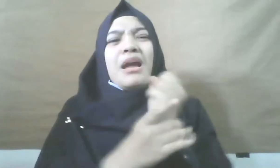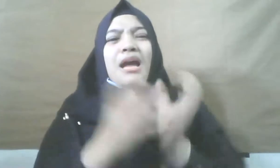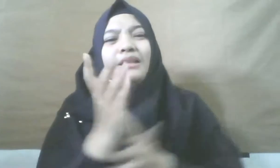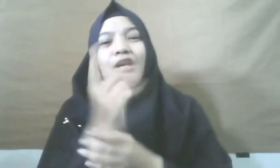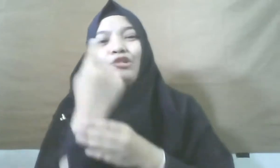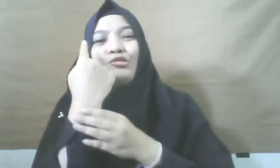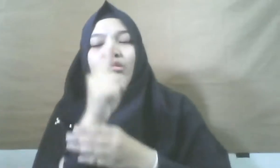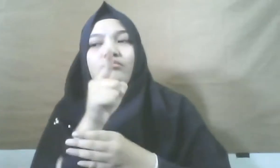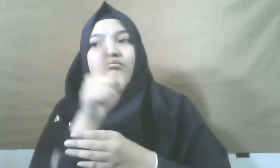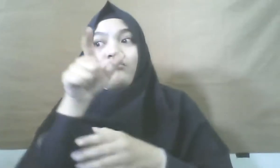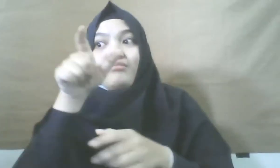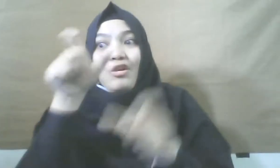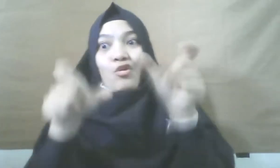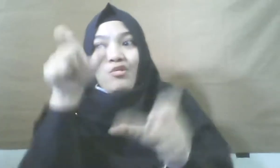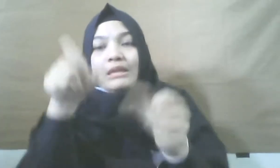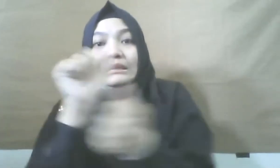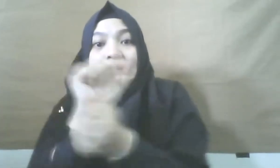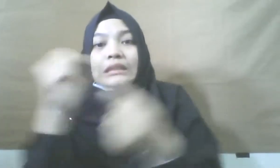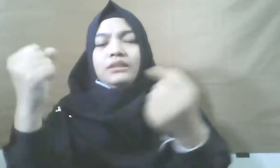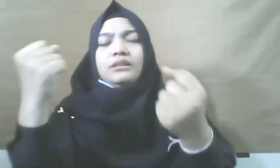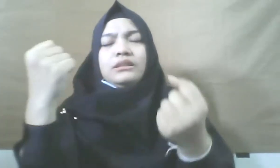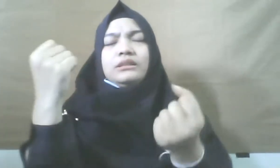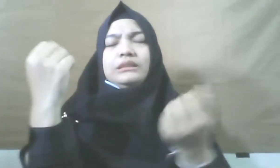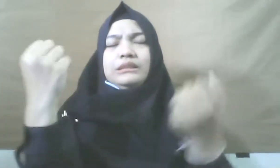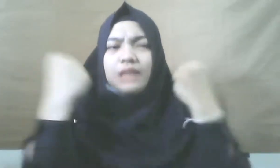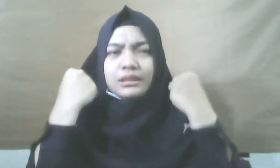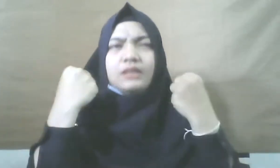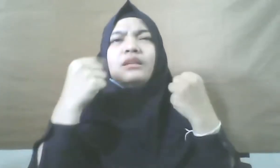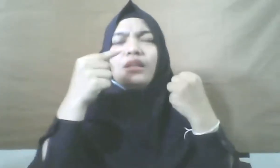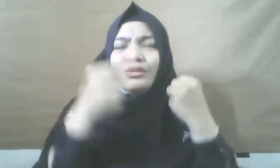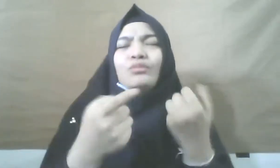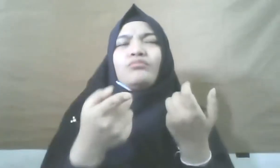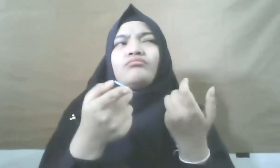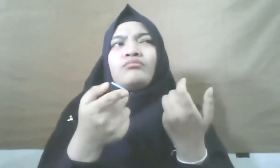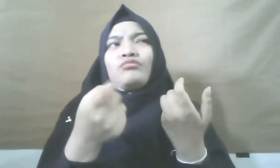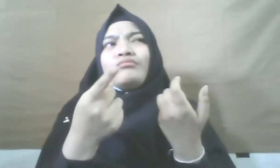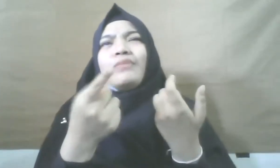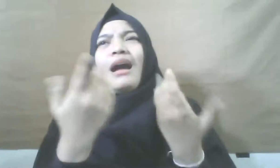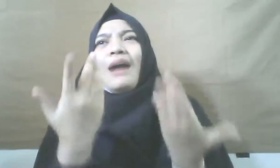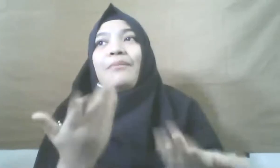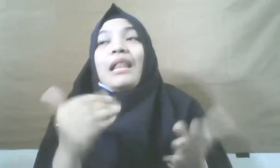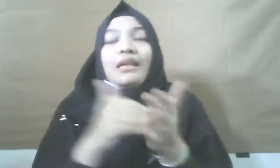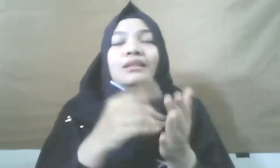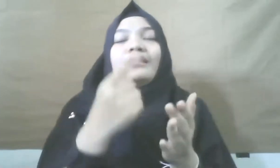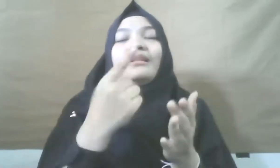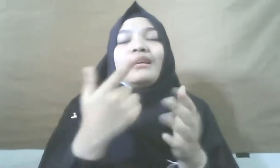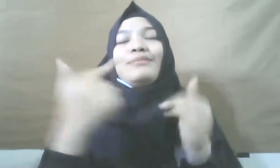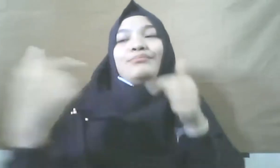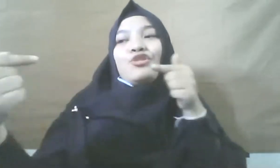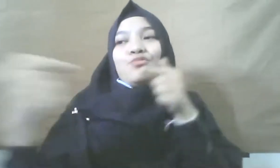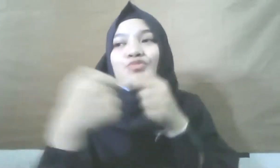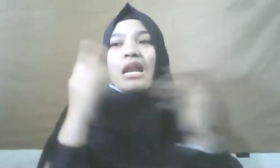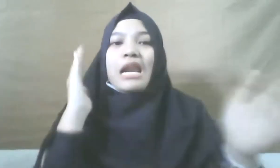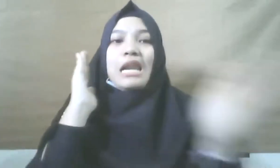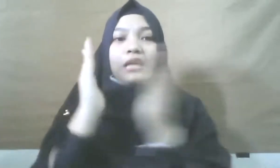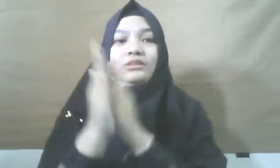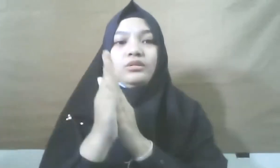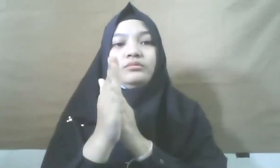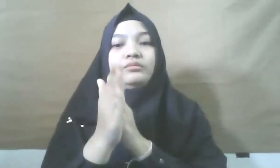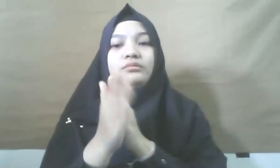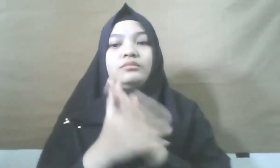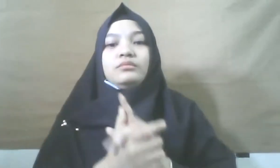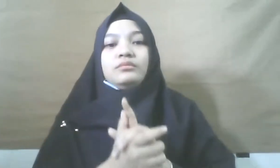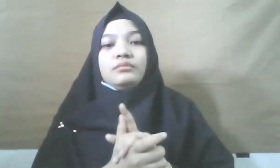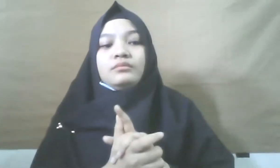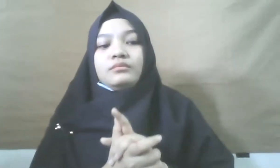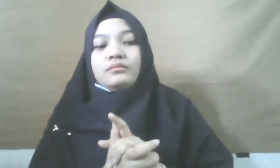a healthcare worker in the US, really pleading with people to stay home. So on the one hand, people saying that they should have a right to go out